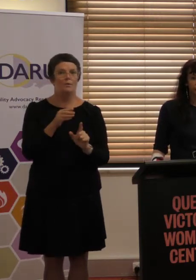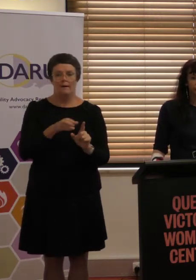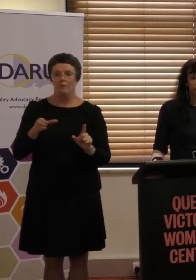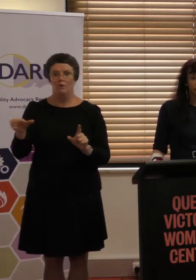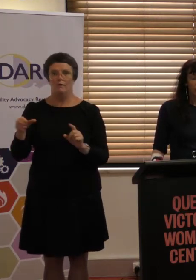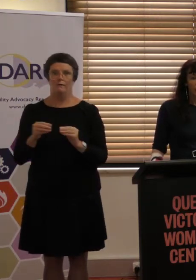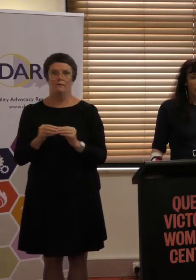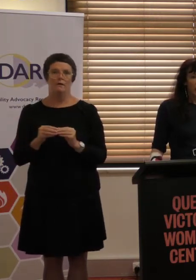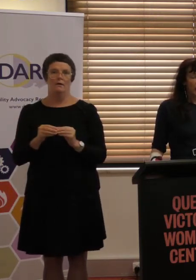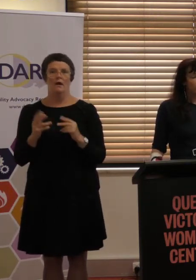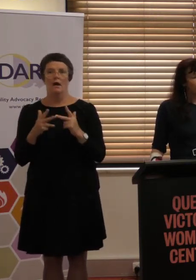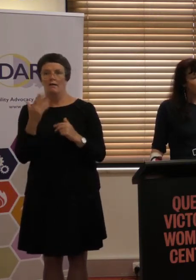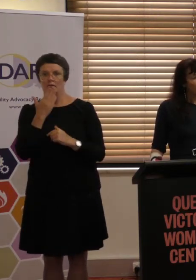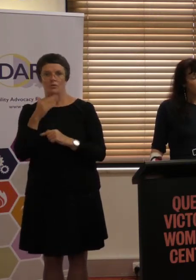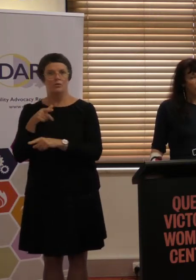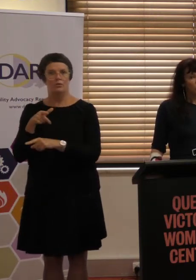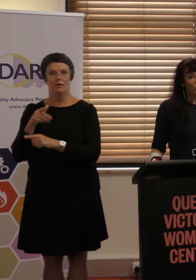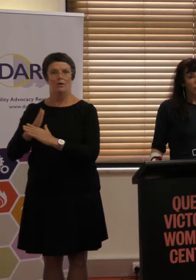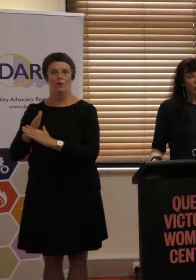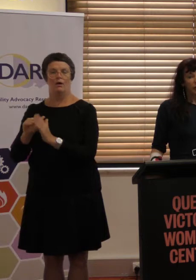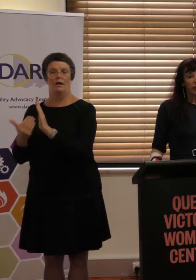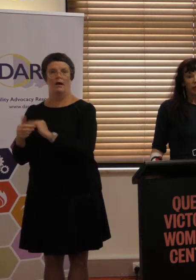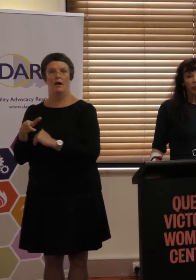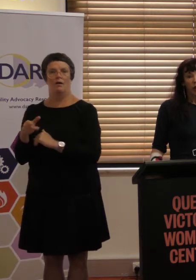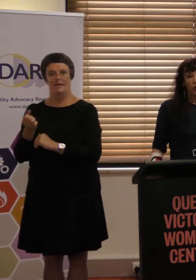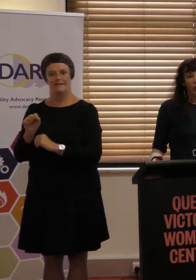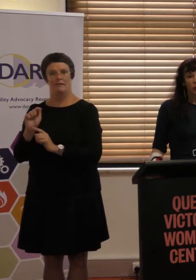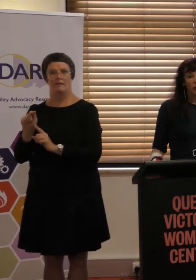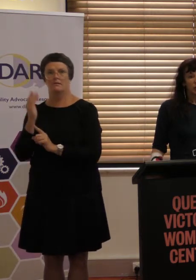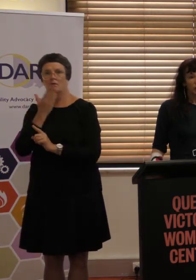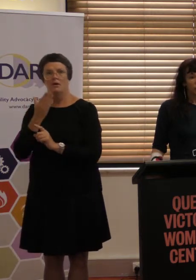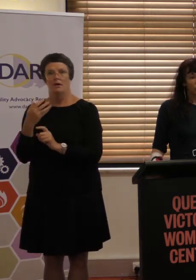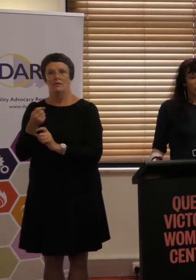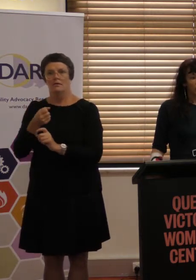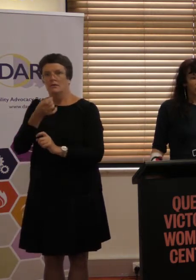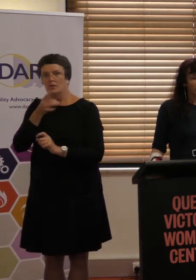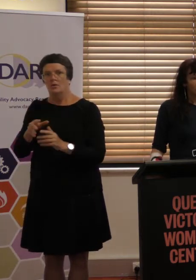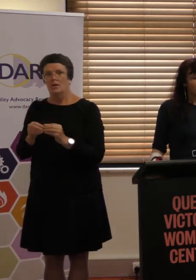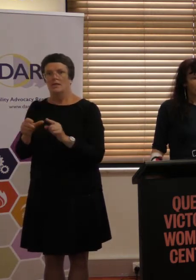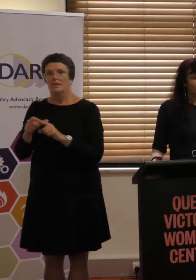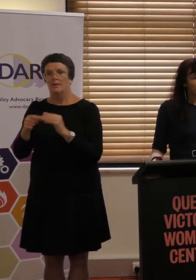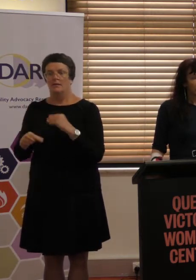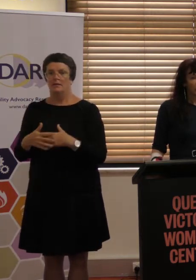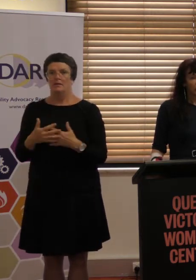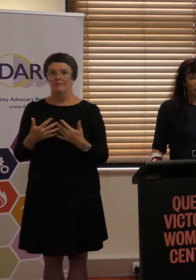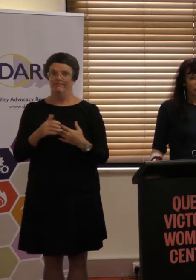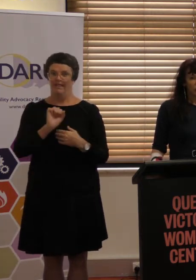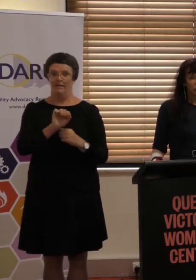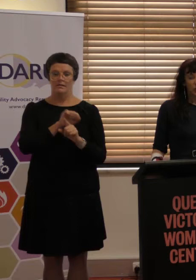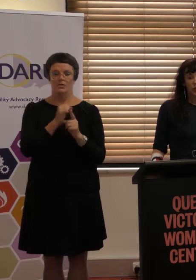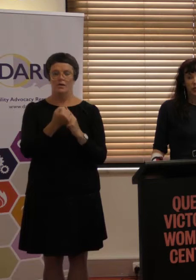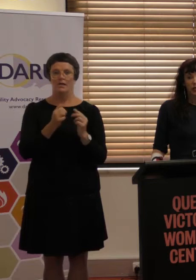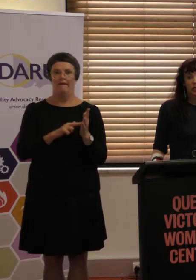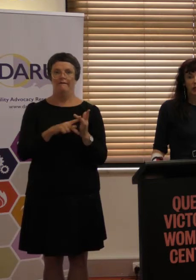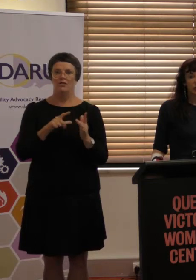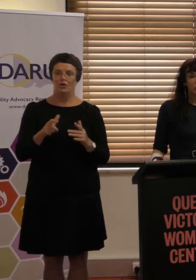are. And so that was a very low moment in Victoria where, again, just